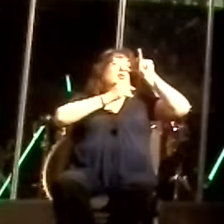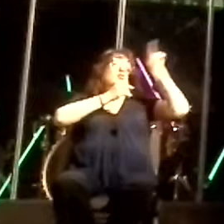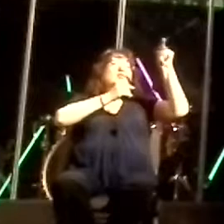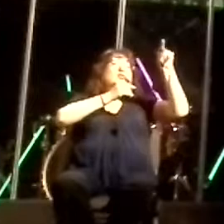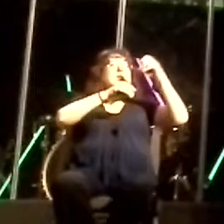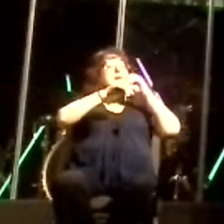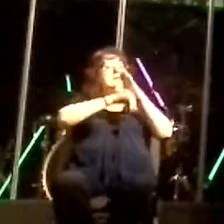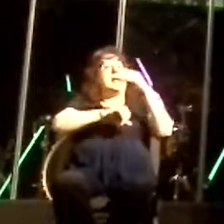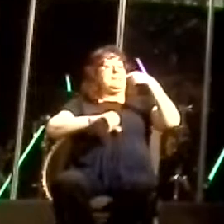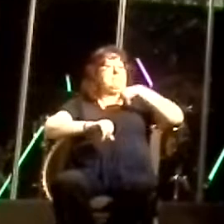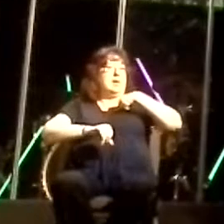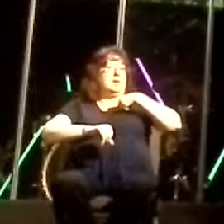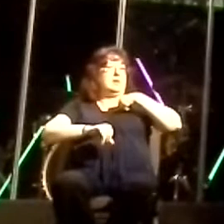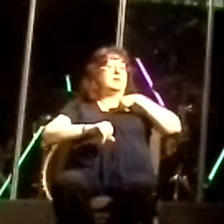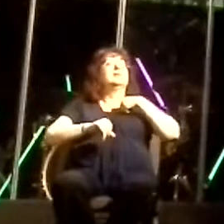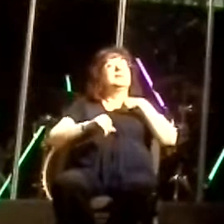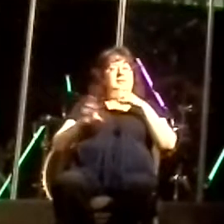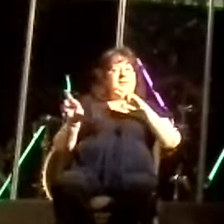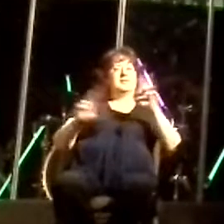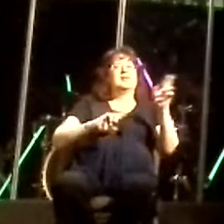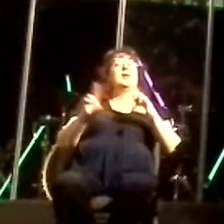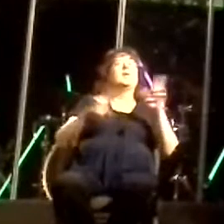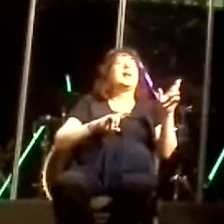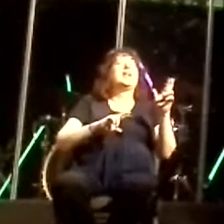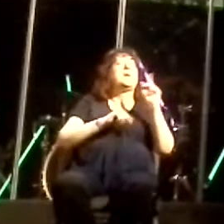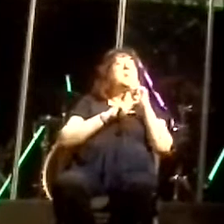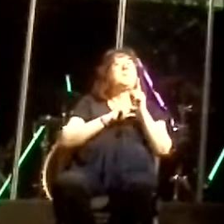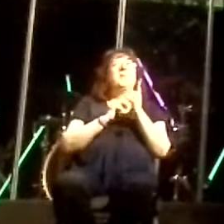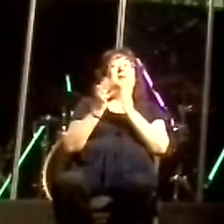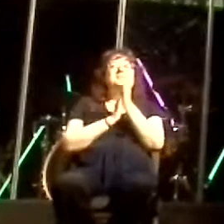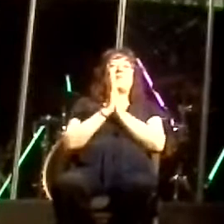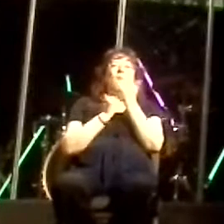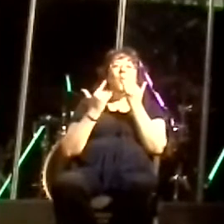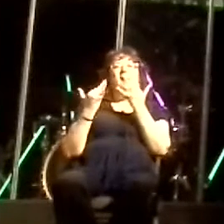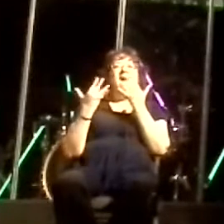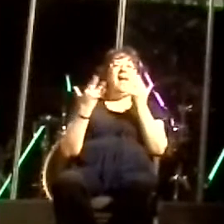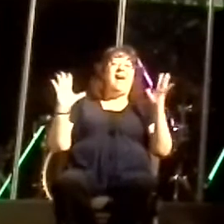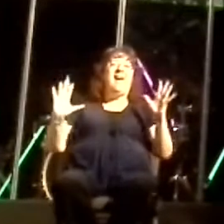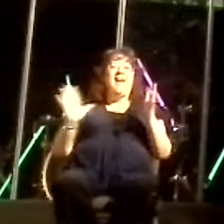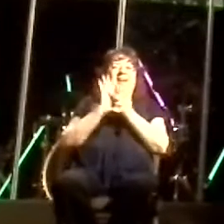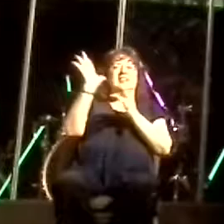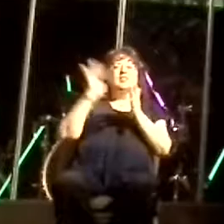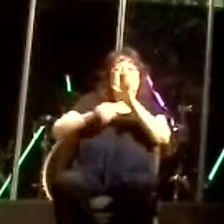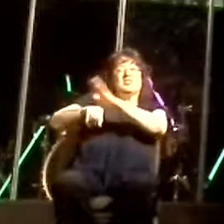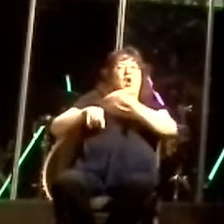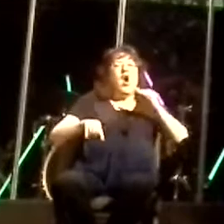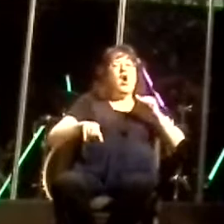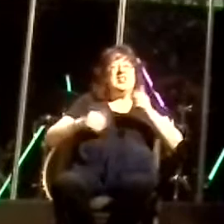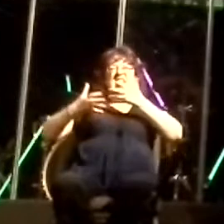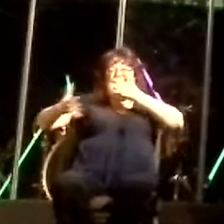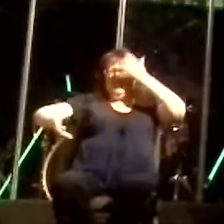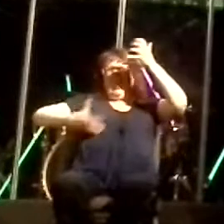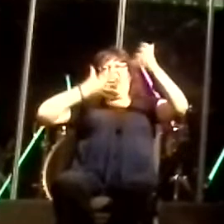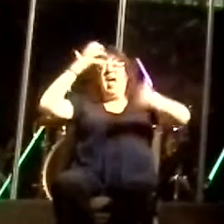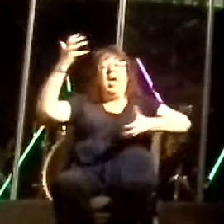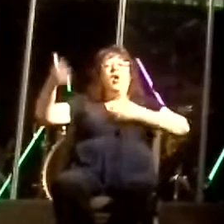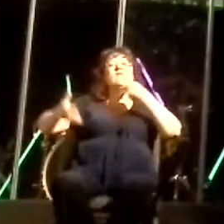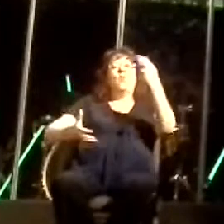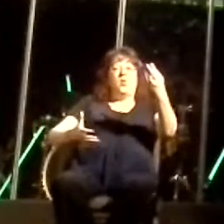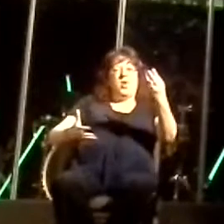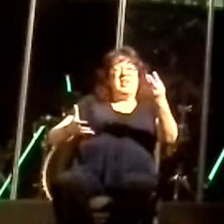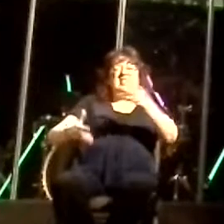you sent me. And here it comes, here it comes, here it comes. The moment we've all been waiting for. Jesus called out in a loud